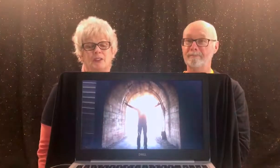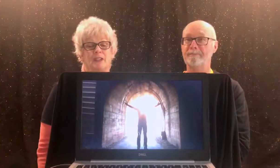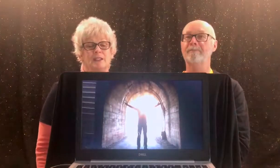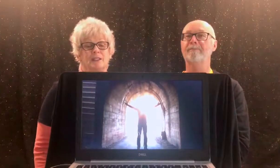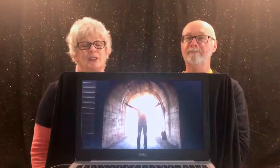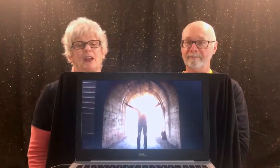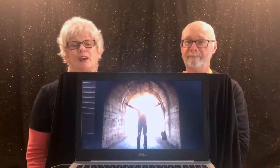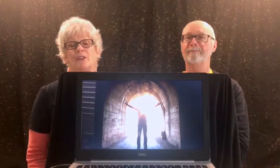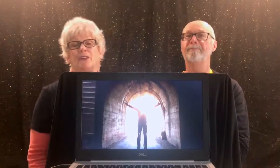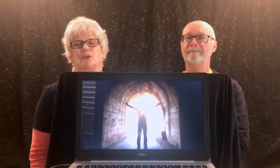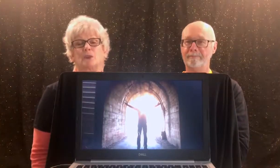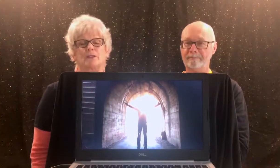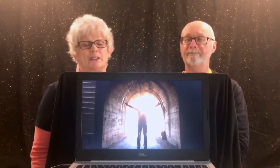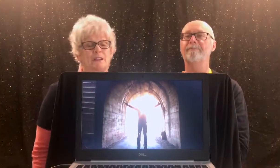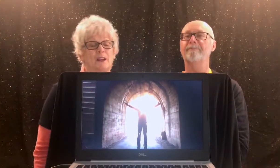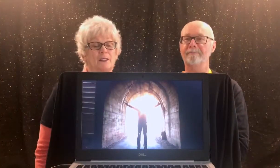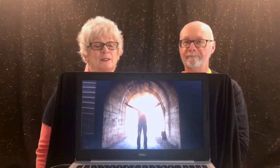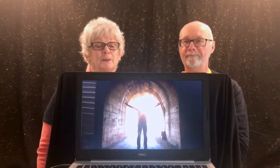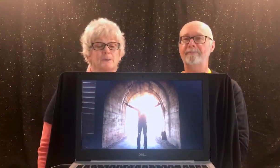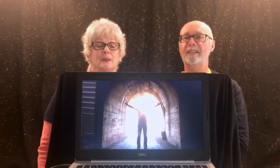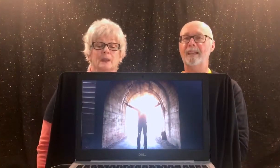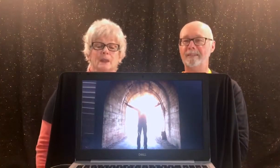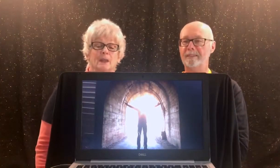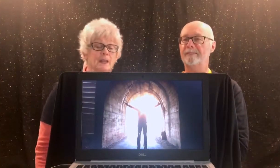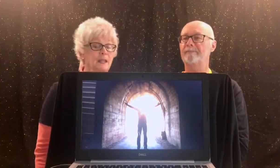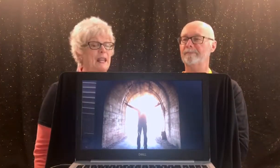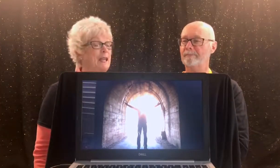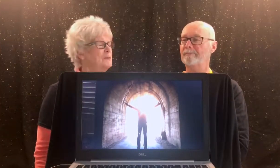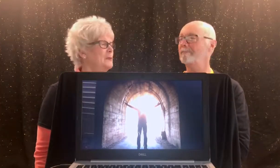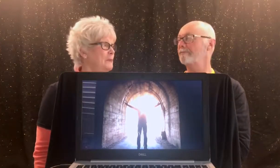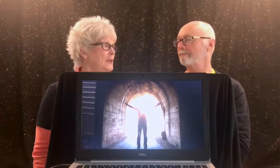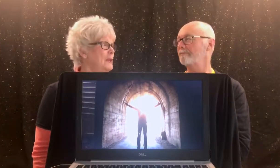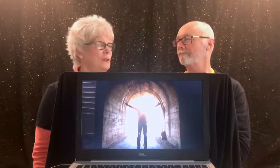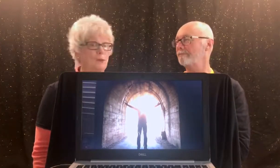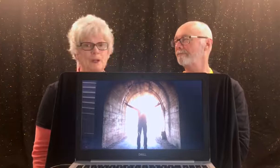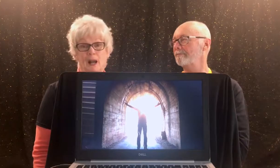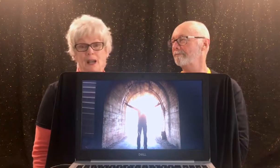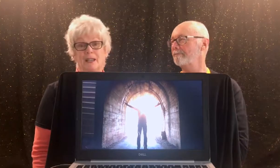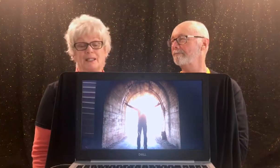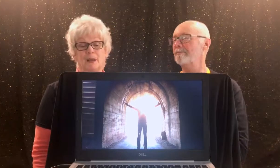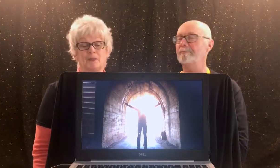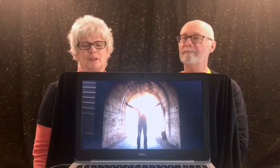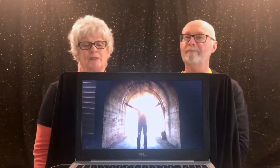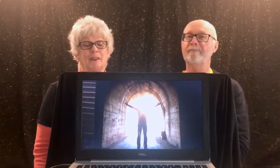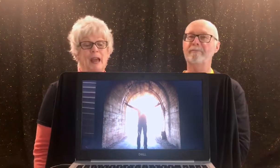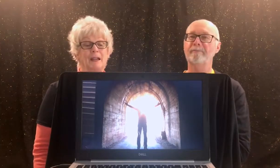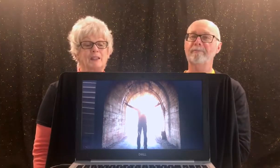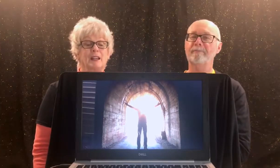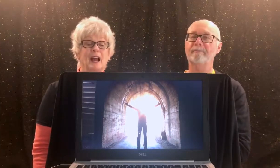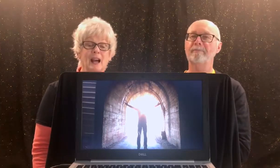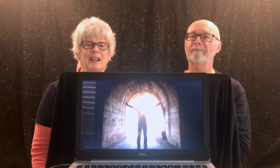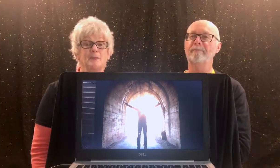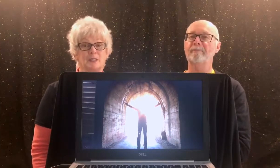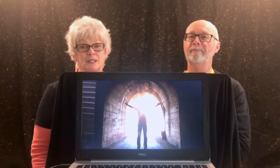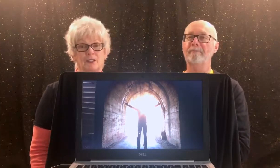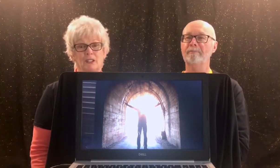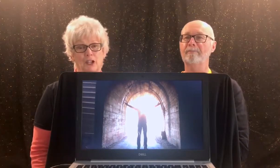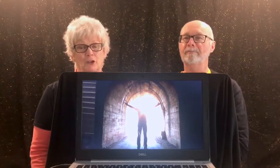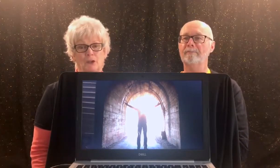the end of the health and grieving tunnel. Yes. It came to me when I accepted the fact that I am still here on